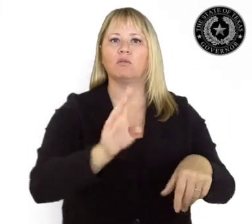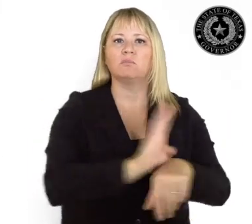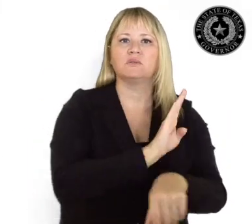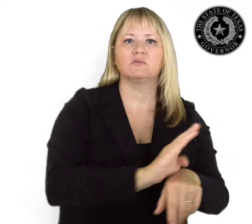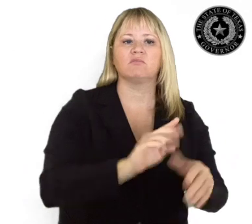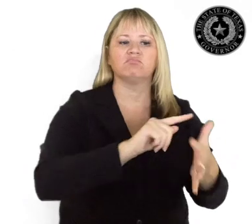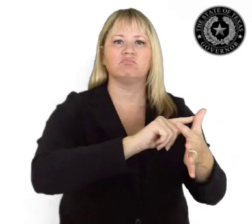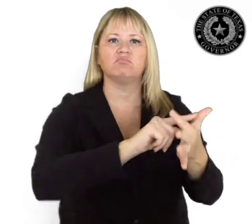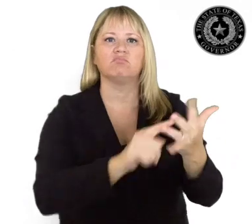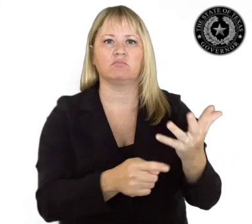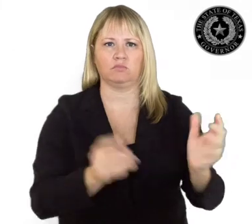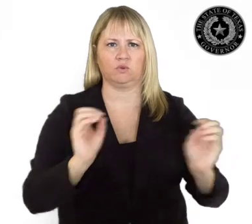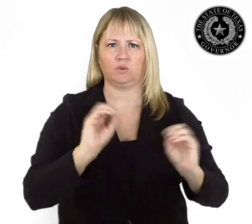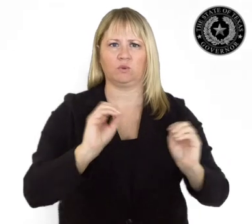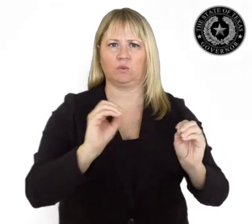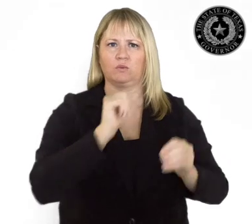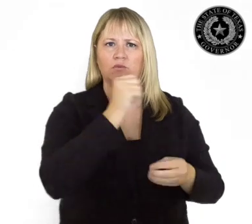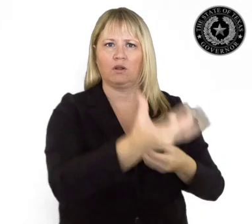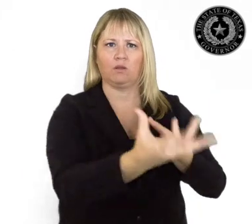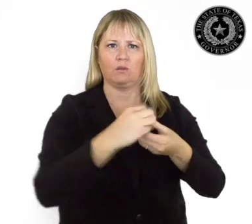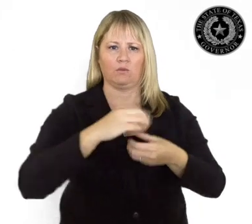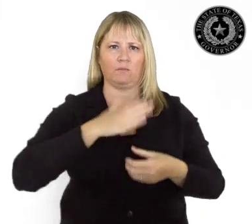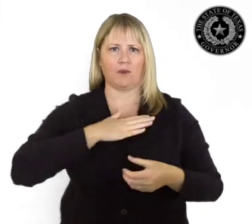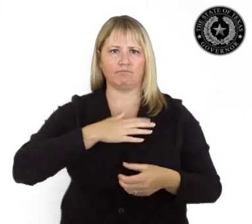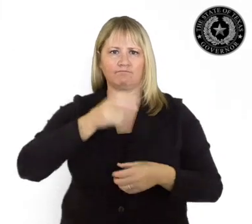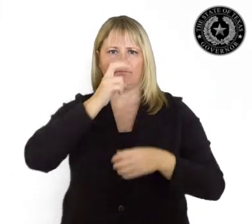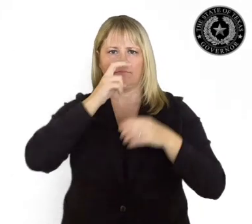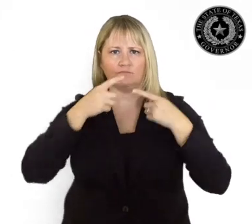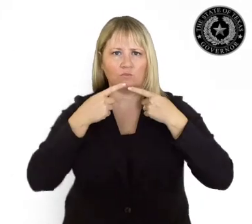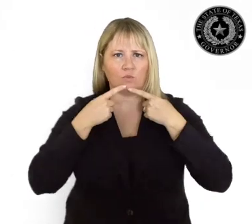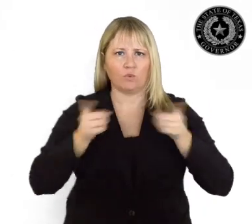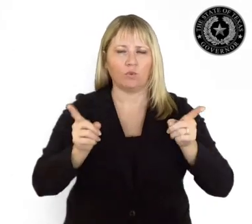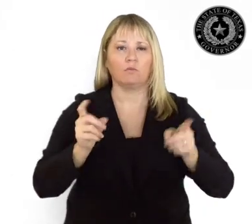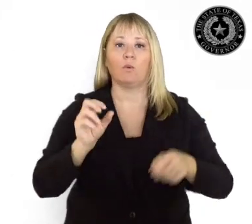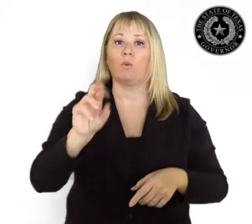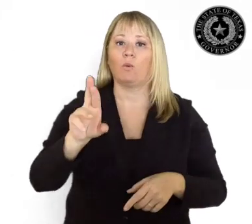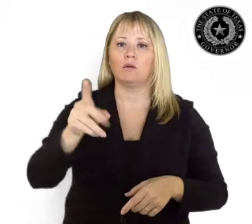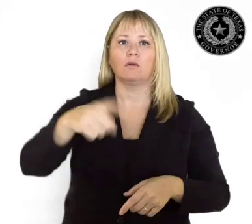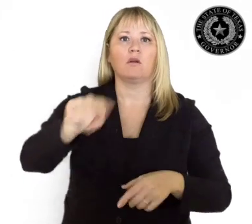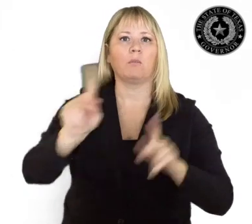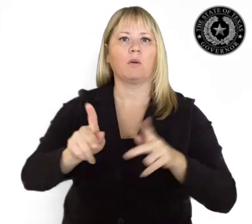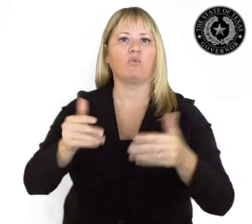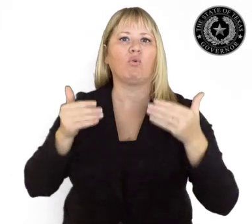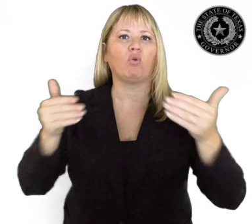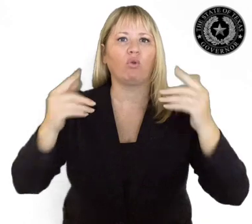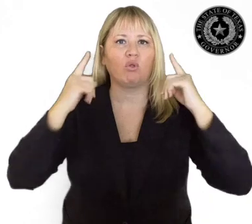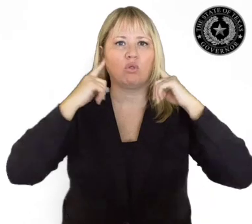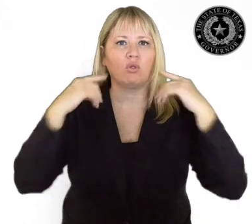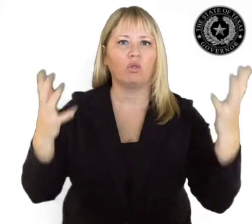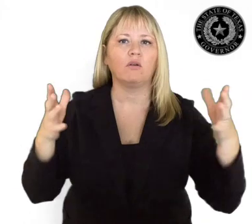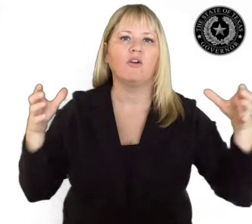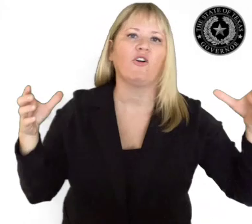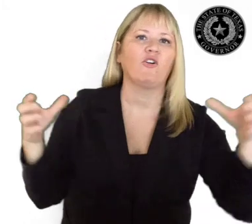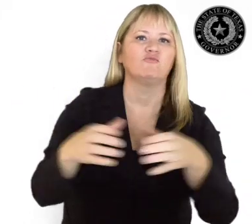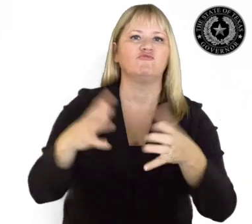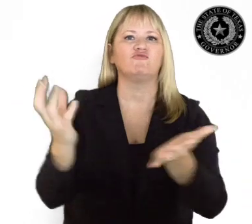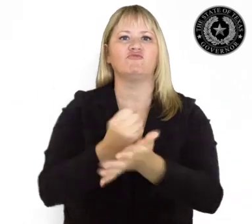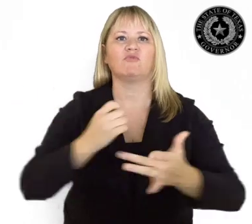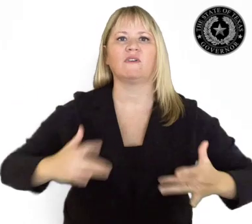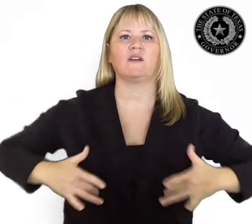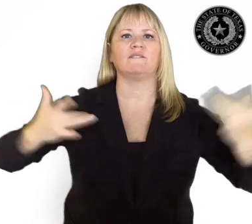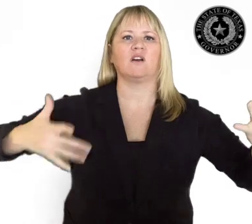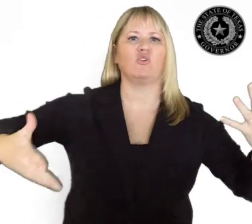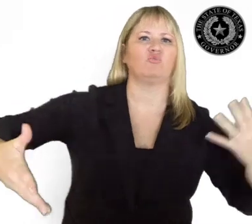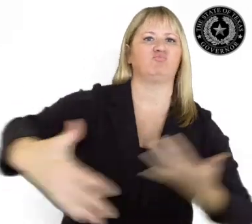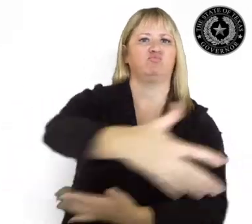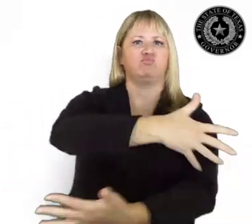disaster, but only to the extent that such a local order restricts services allowed by this executive order, allows gatherings